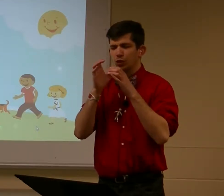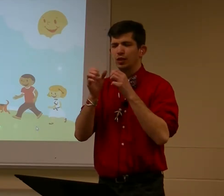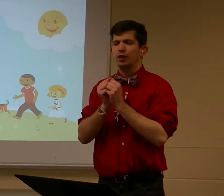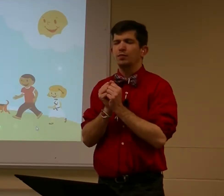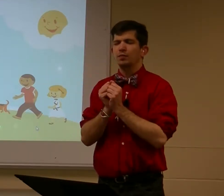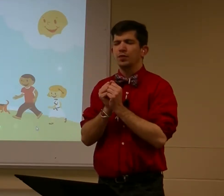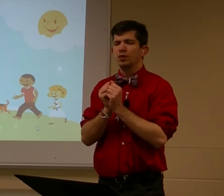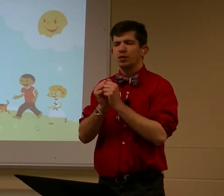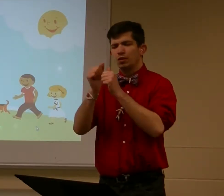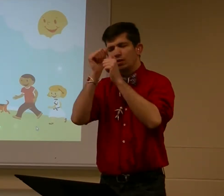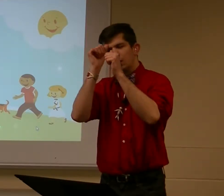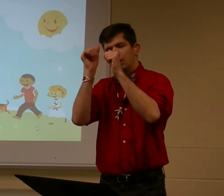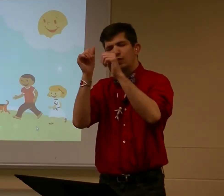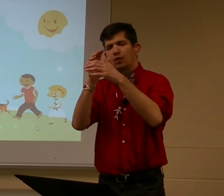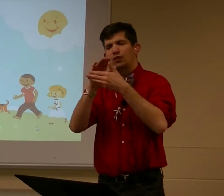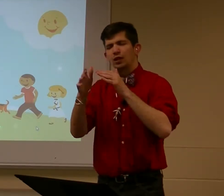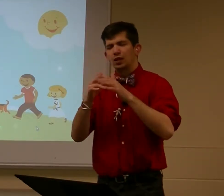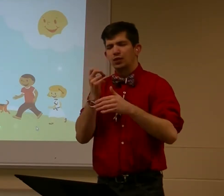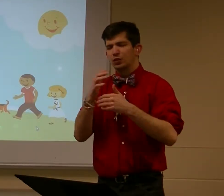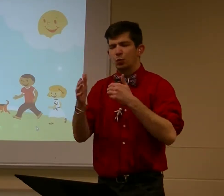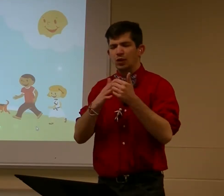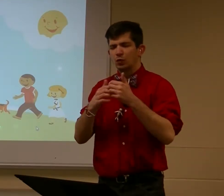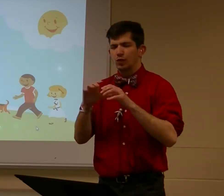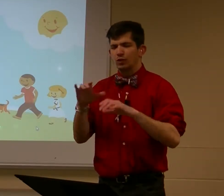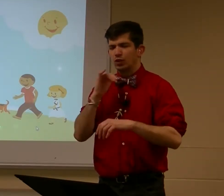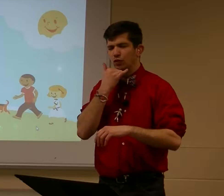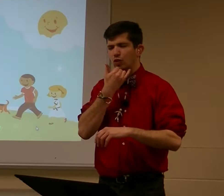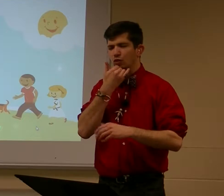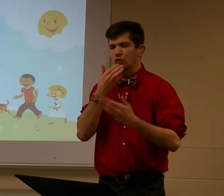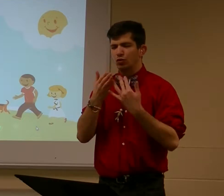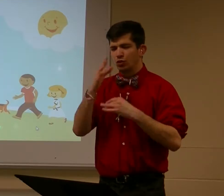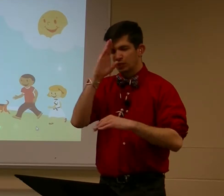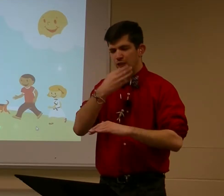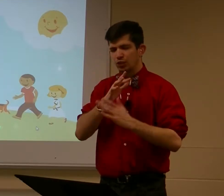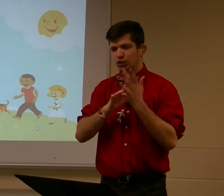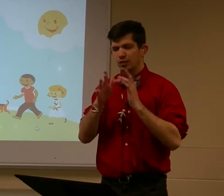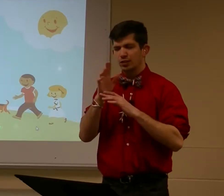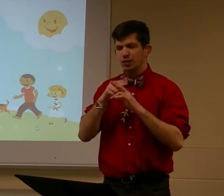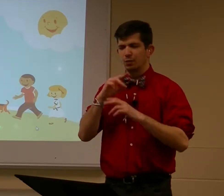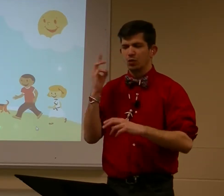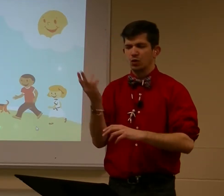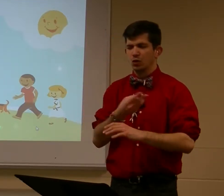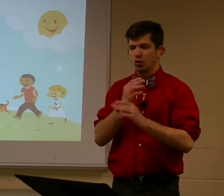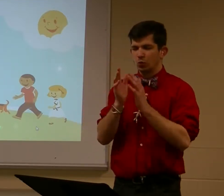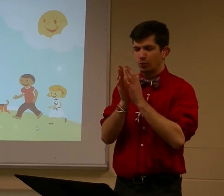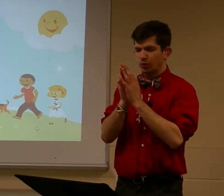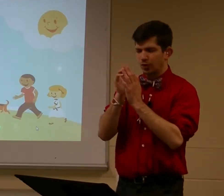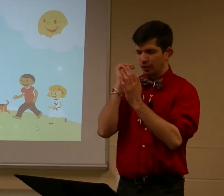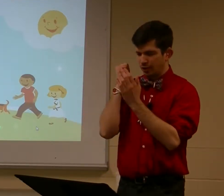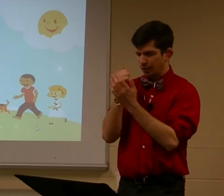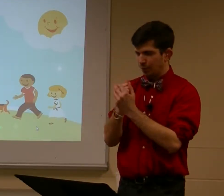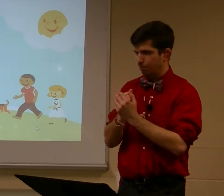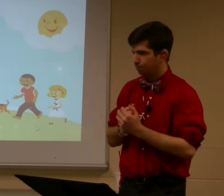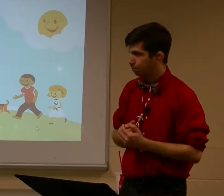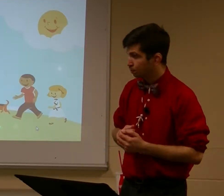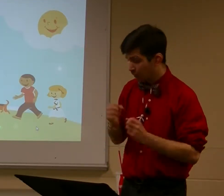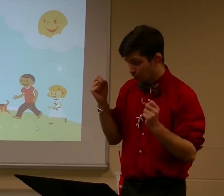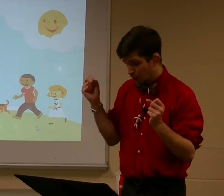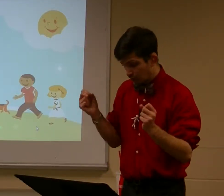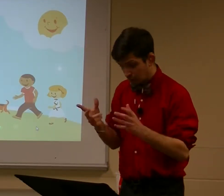communicate. Father, forgive us for whatever we have done wrong. For your Son, in Jesus' name, we pray. Amen.